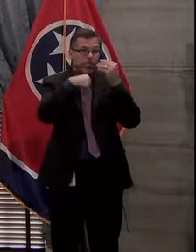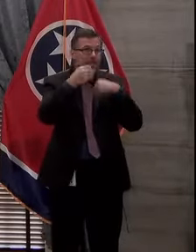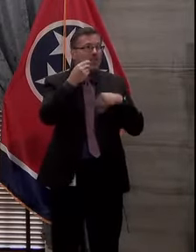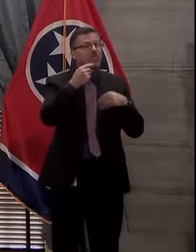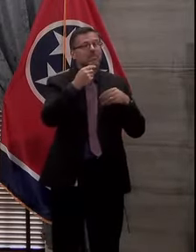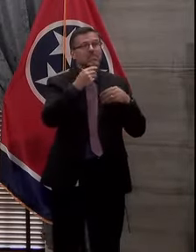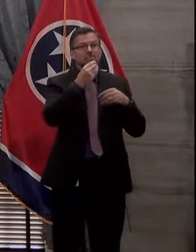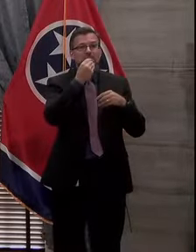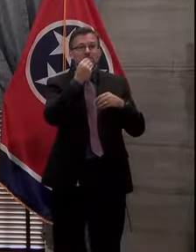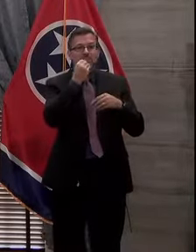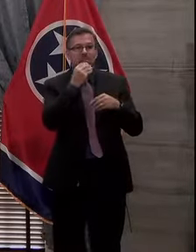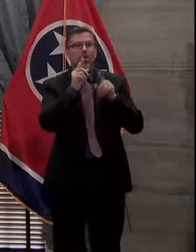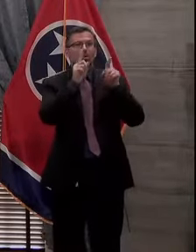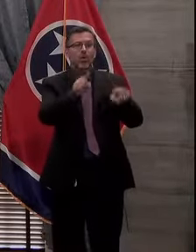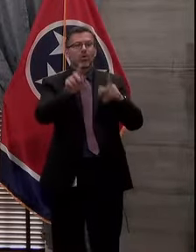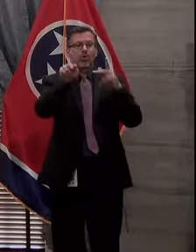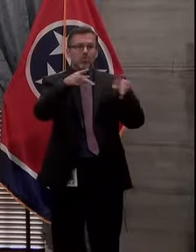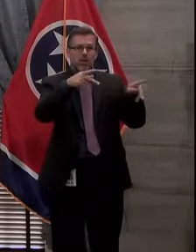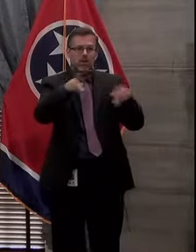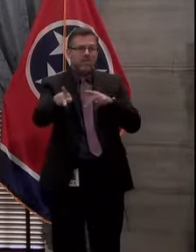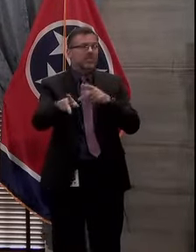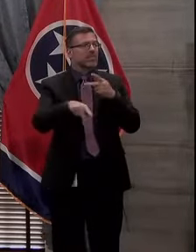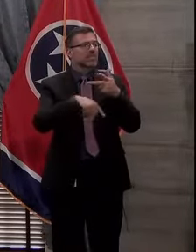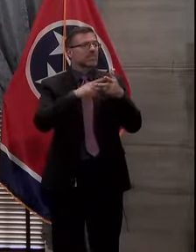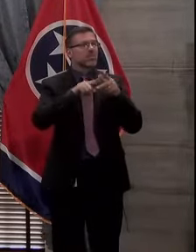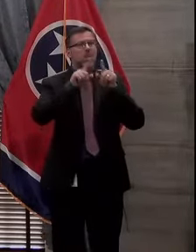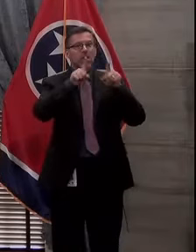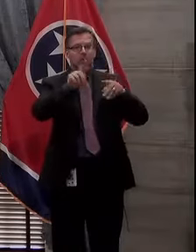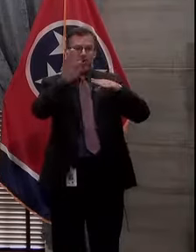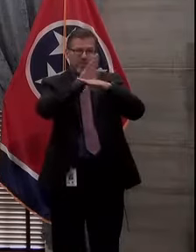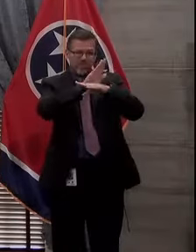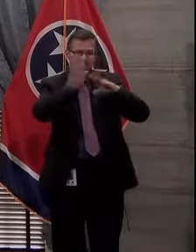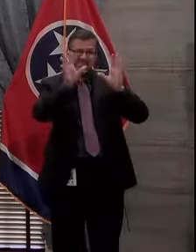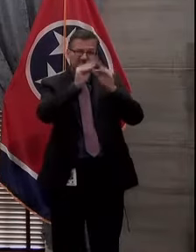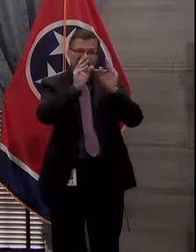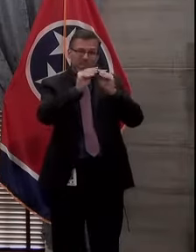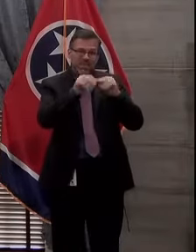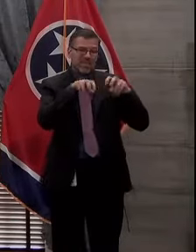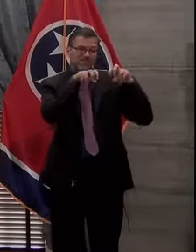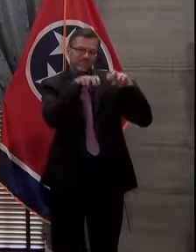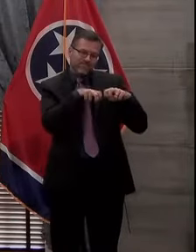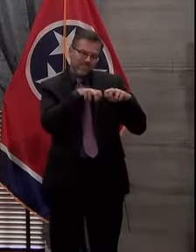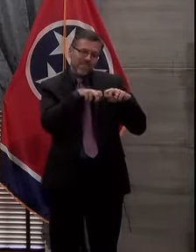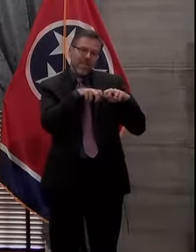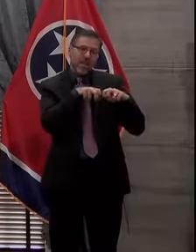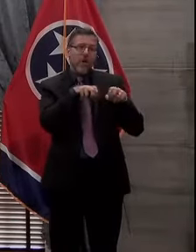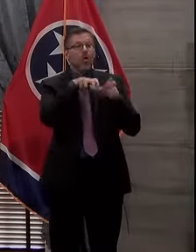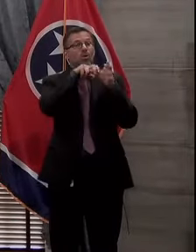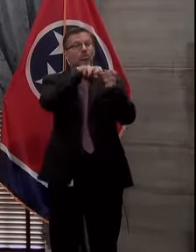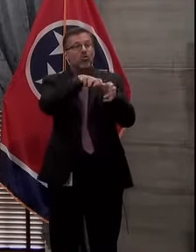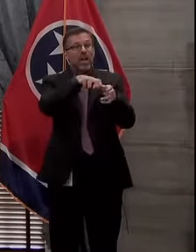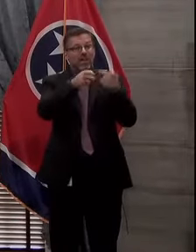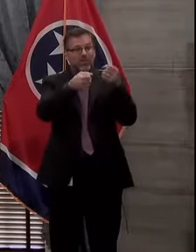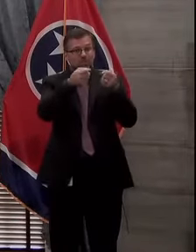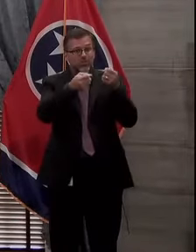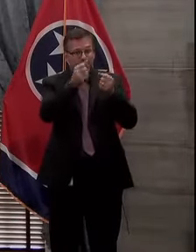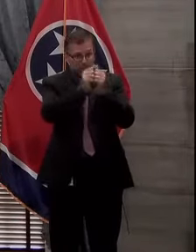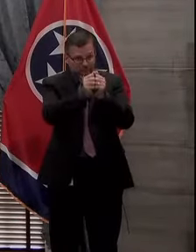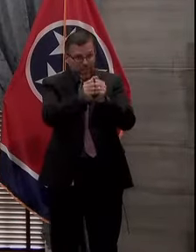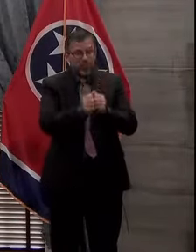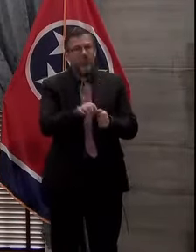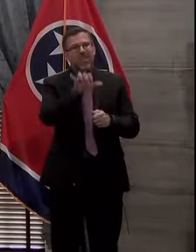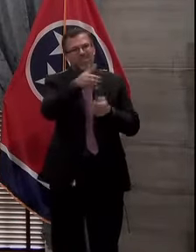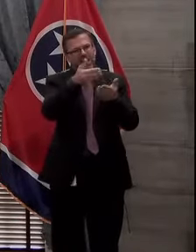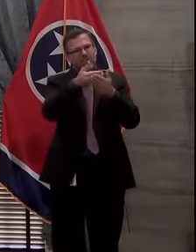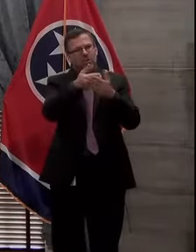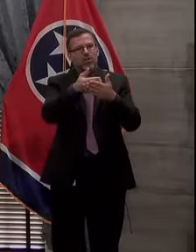someone or hang out at a party with someone, go to a business meeting and sit near them or ride in a car together, that defines